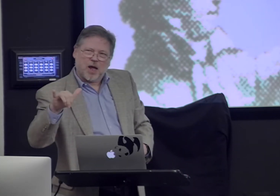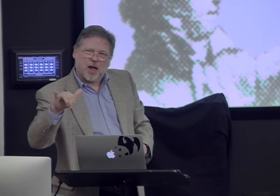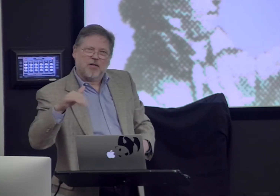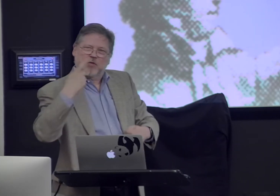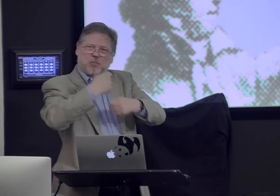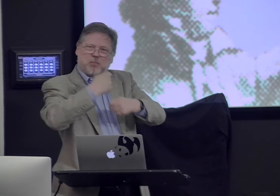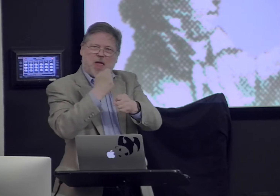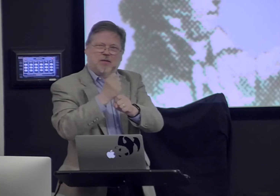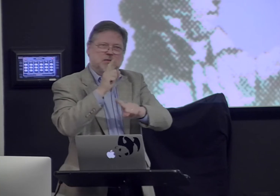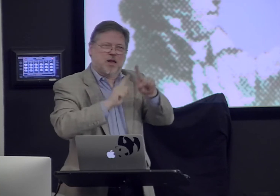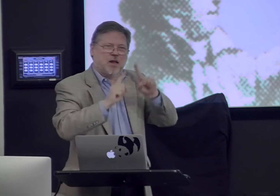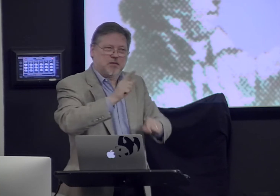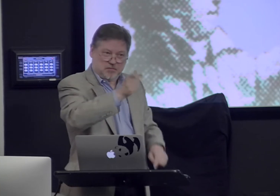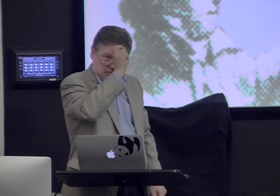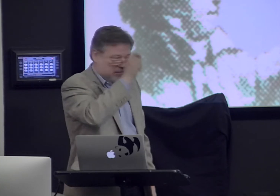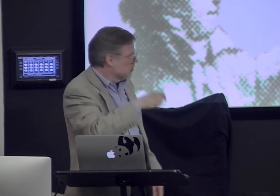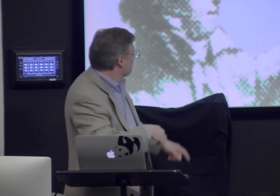can also be used in an abstract way.